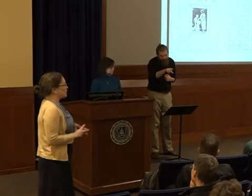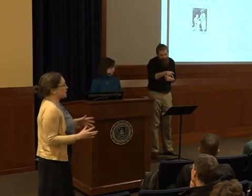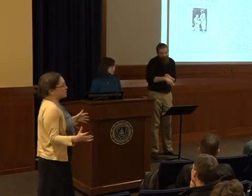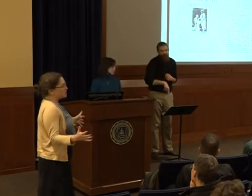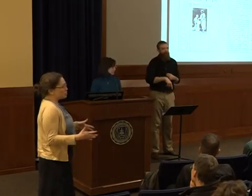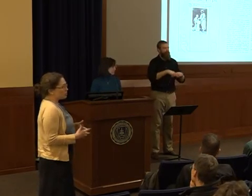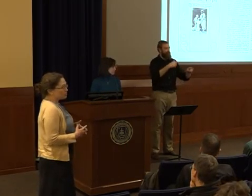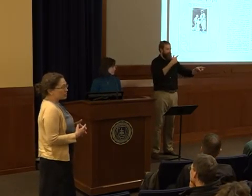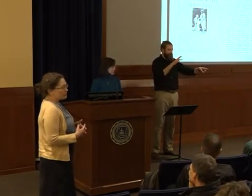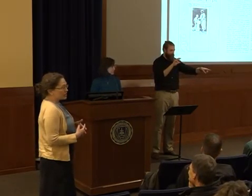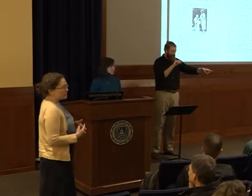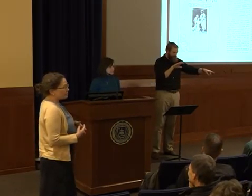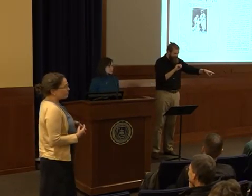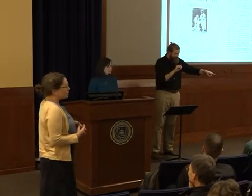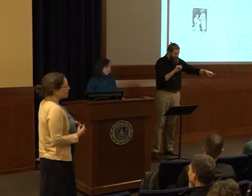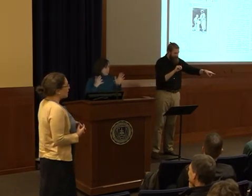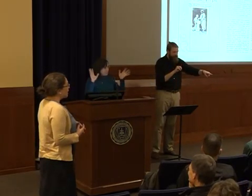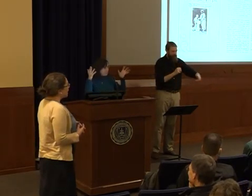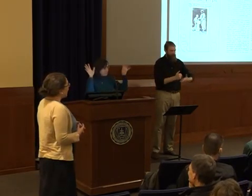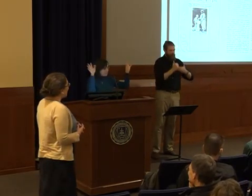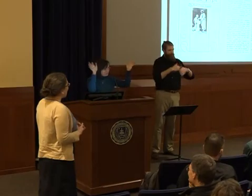to coordinate this wonderful evening.